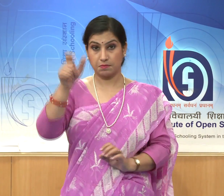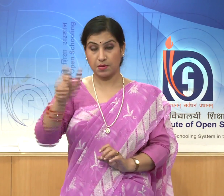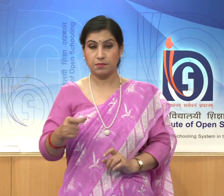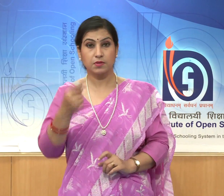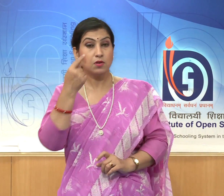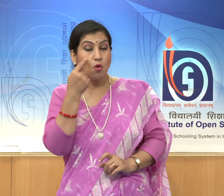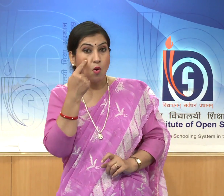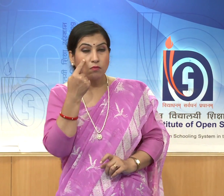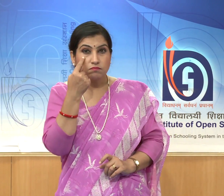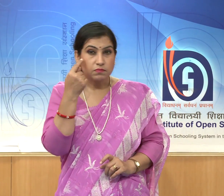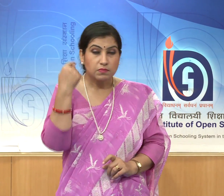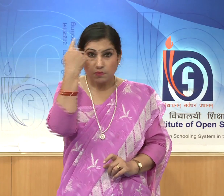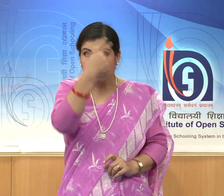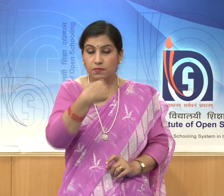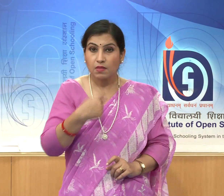artists' observation